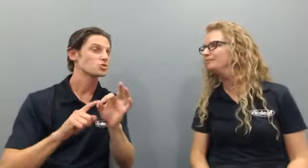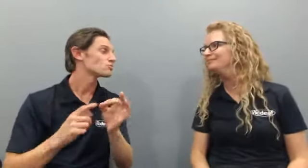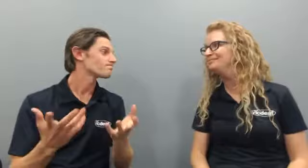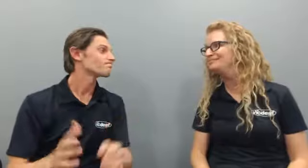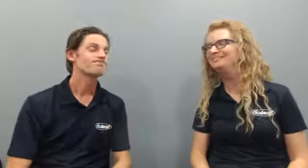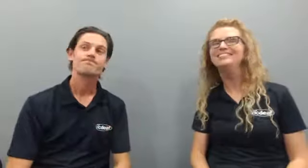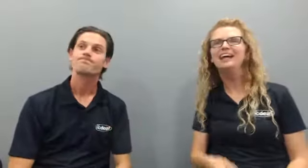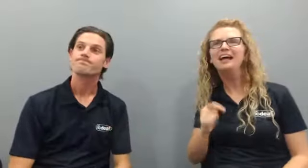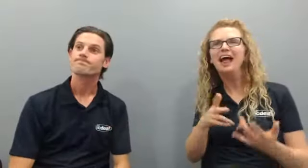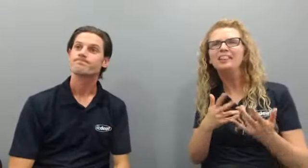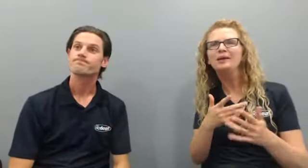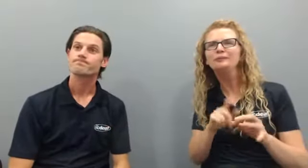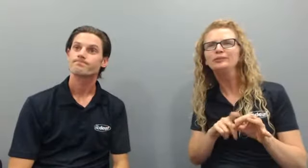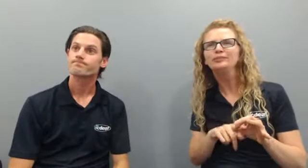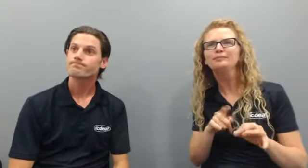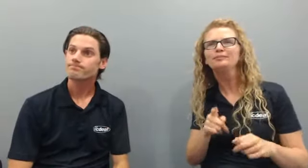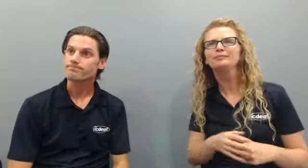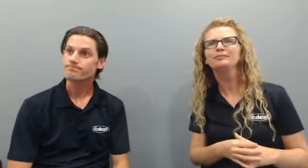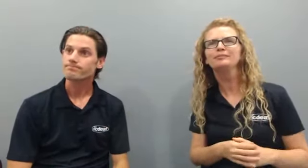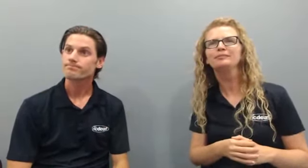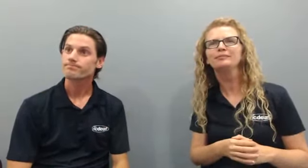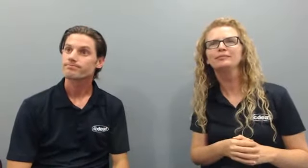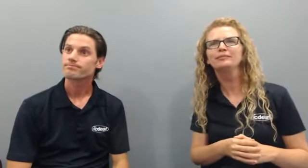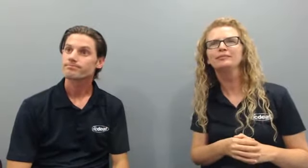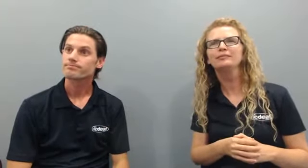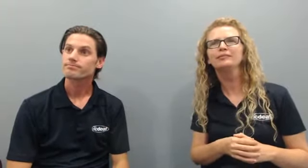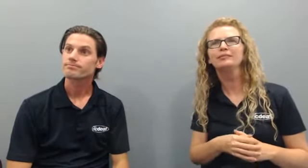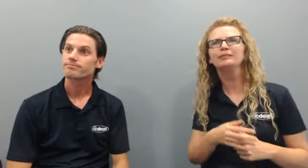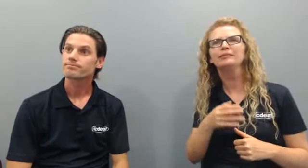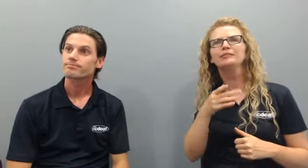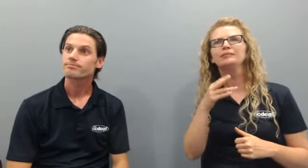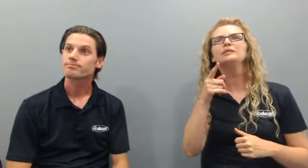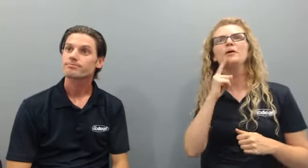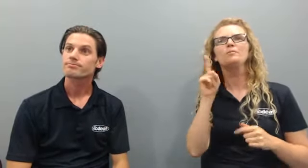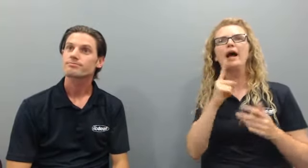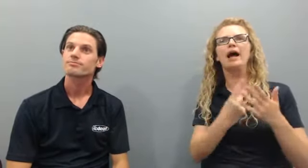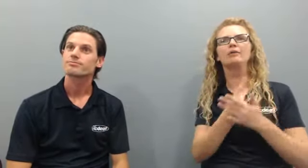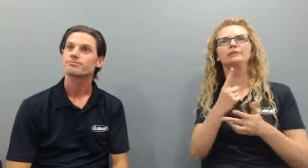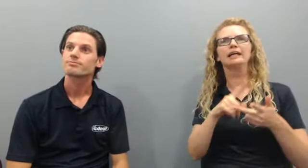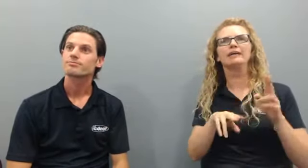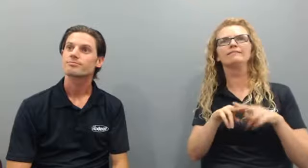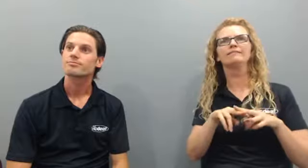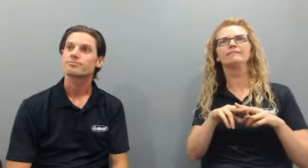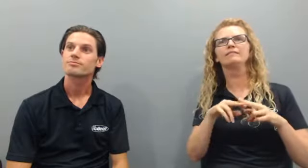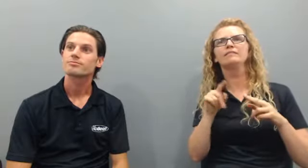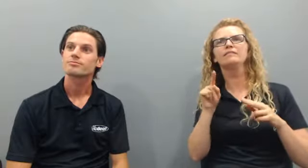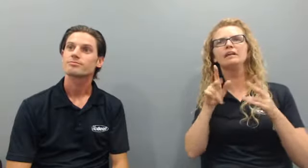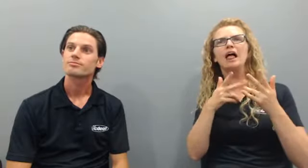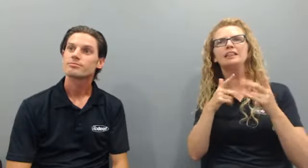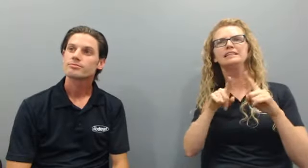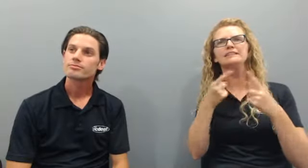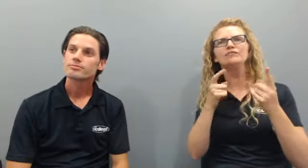Hopefully that's answered that question. So we have another question on the screen here. We're just looking at that now. What happens if